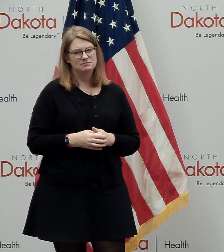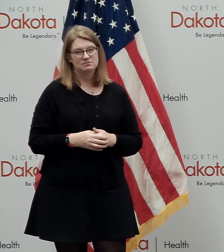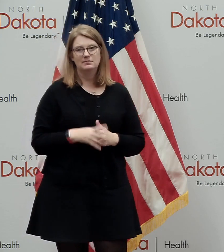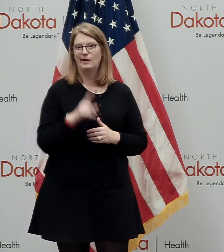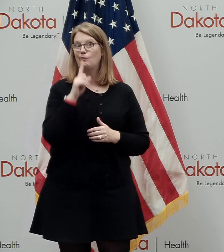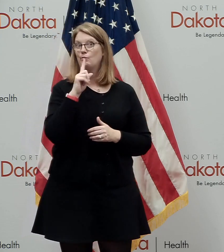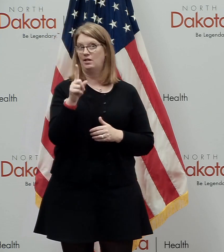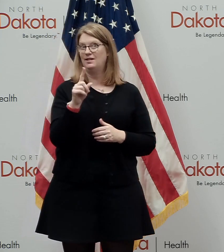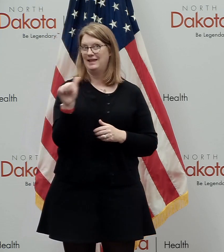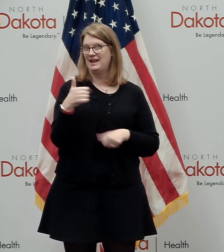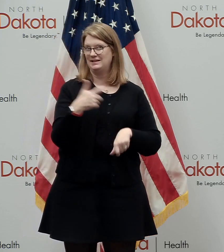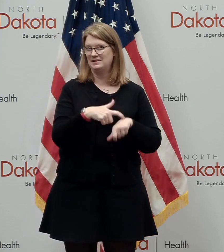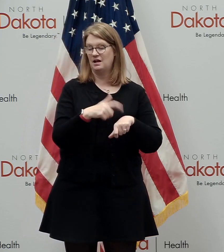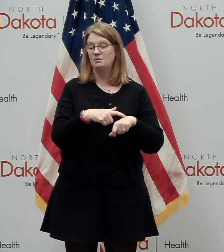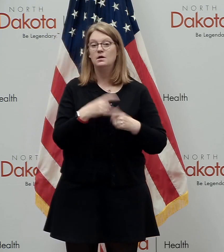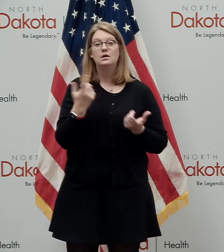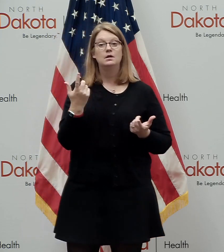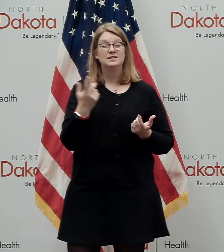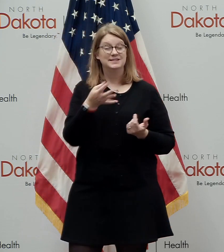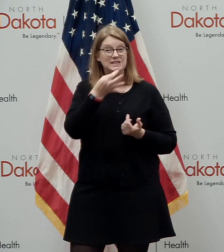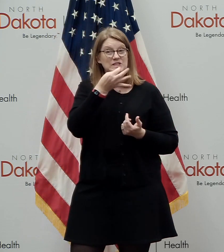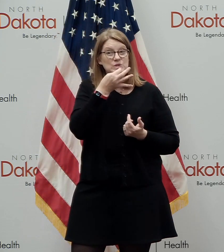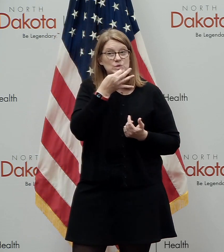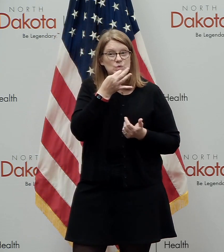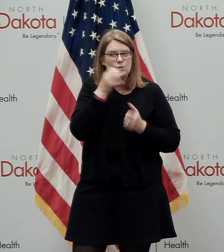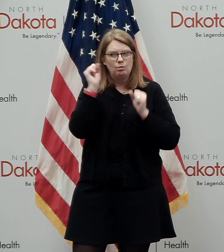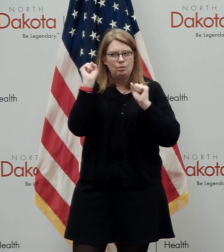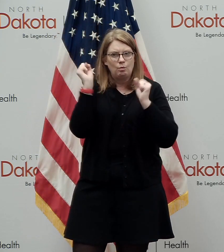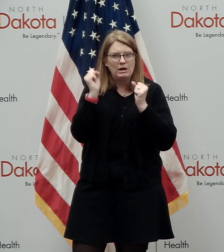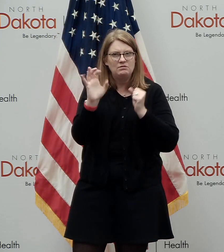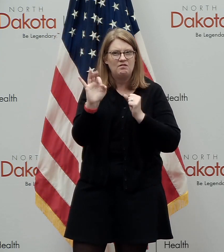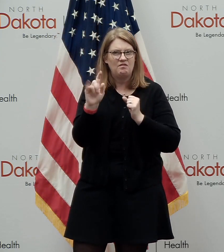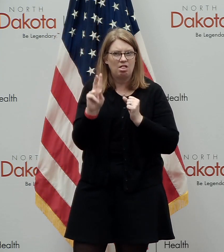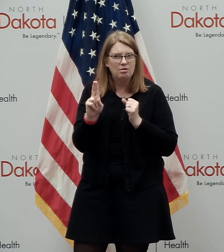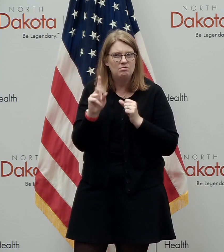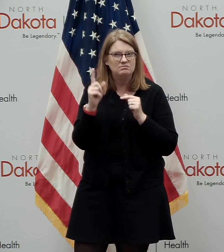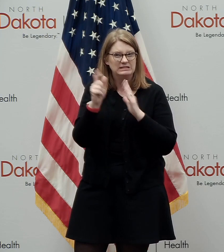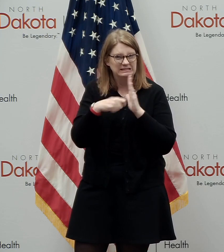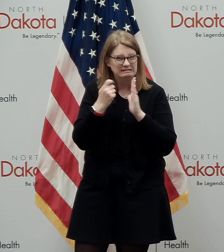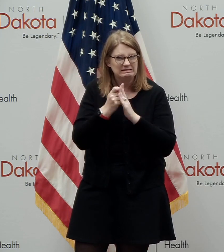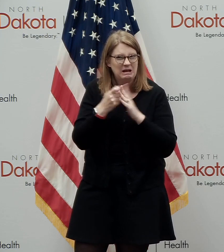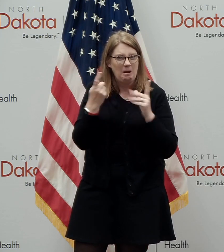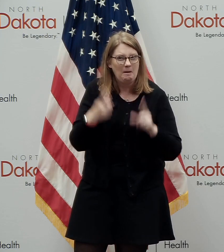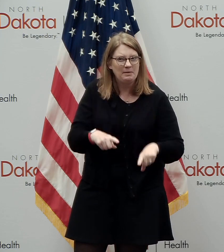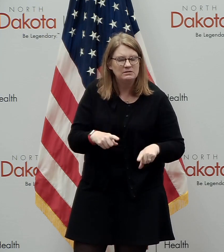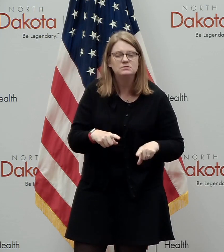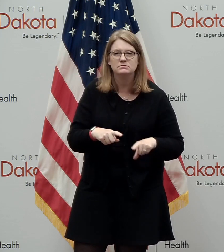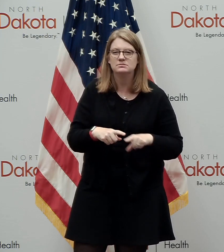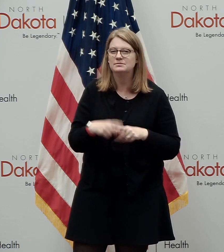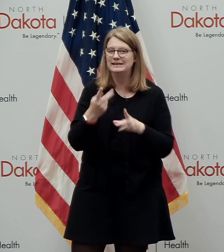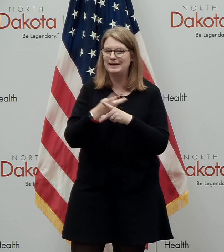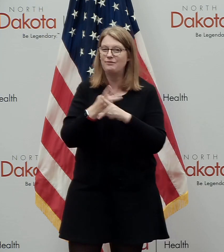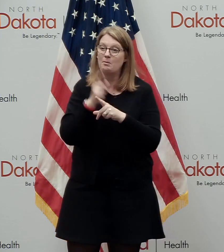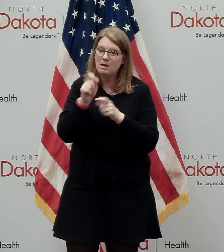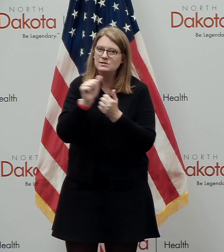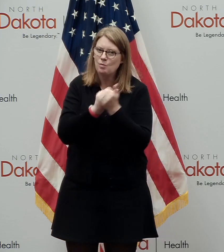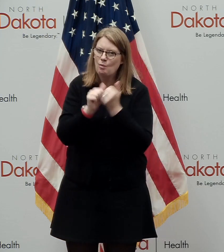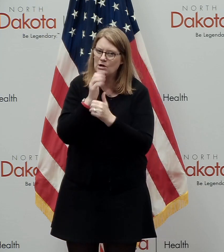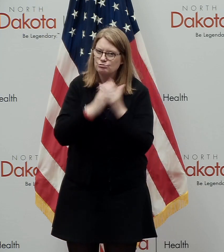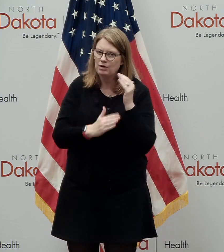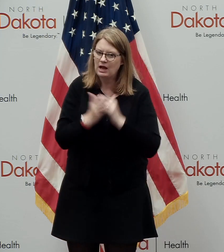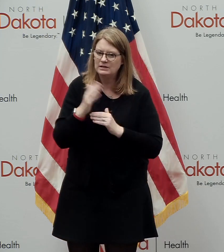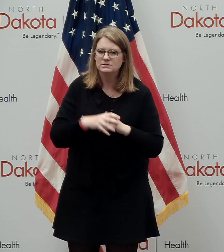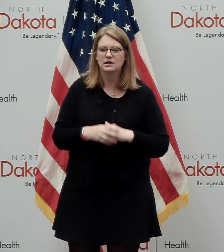time, particularly as we start entering into the winter flu season. We are aware that our